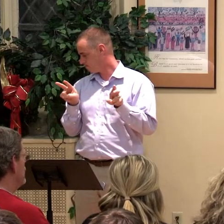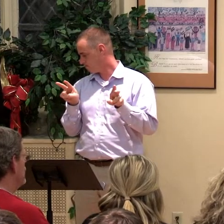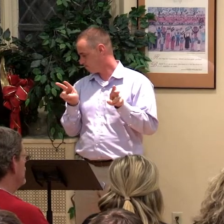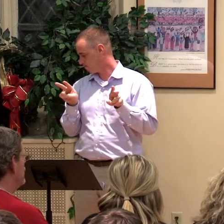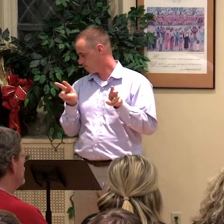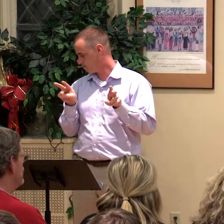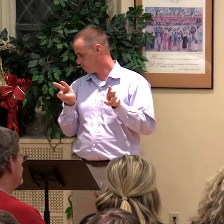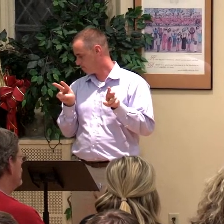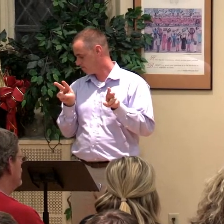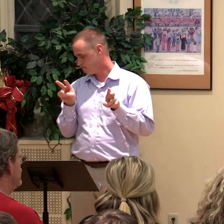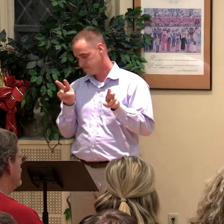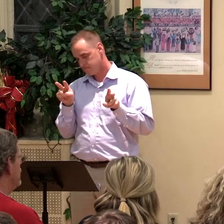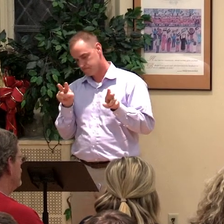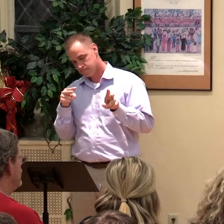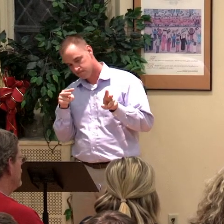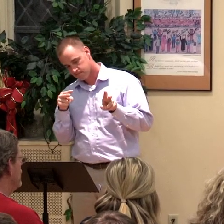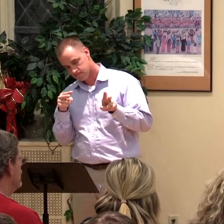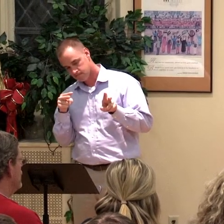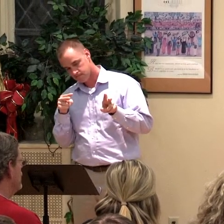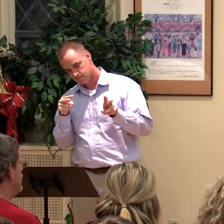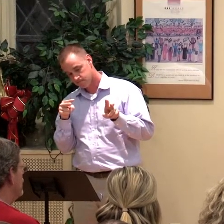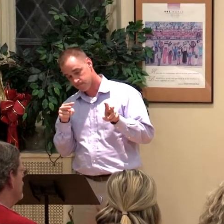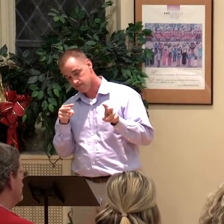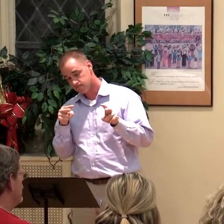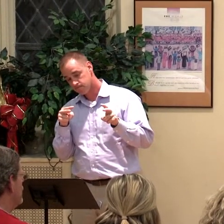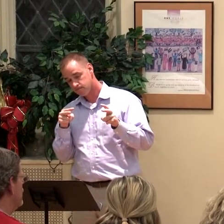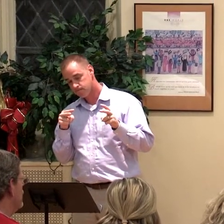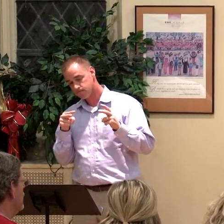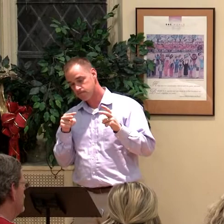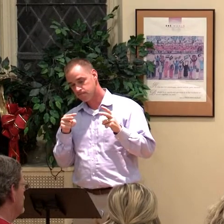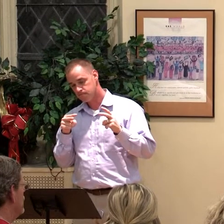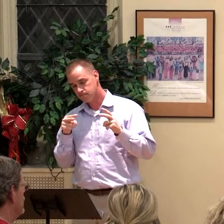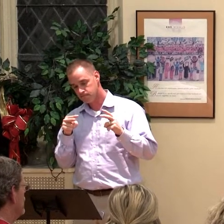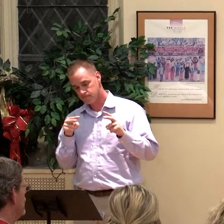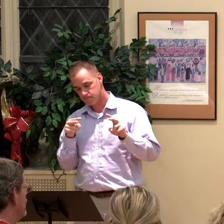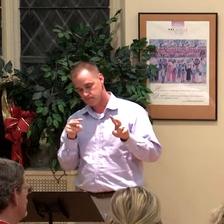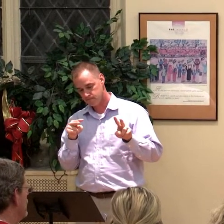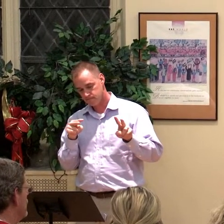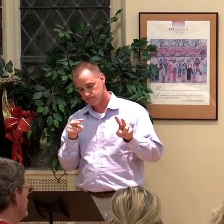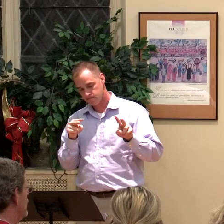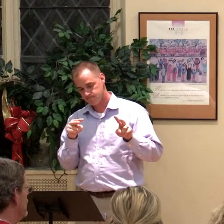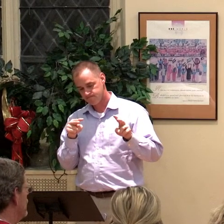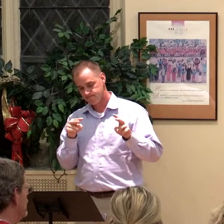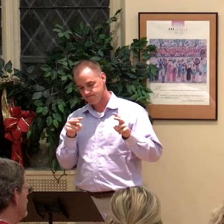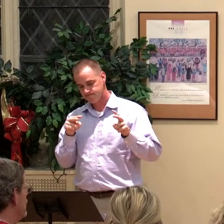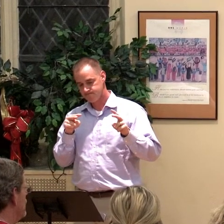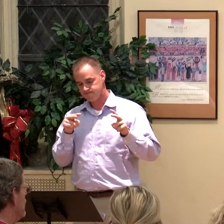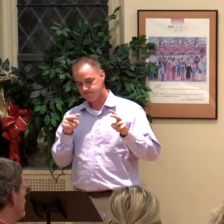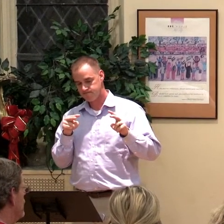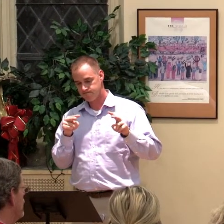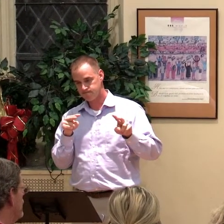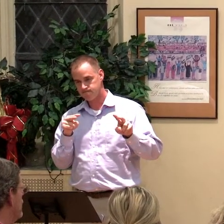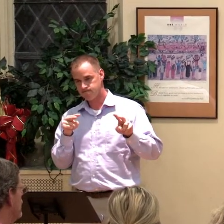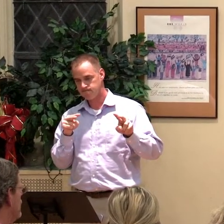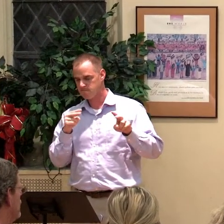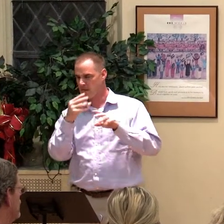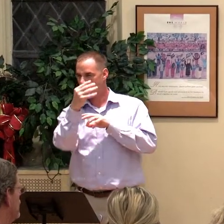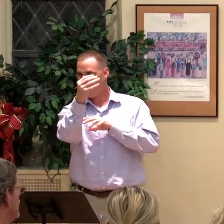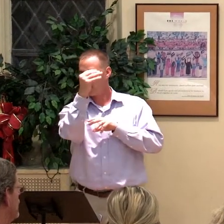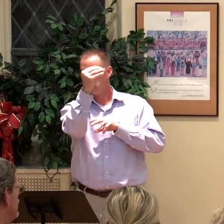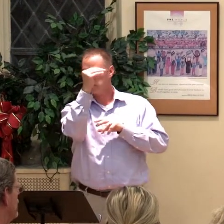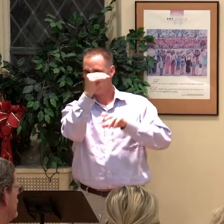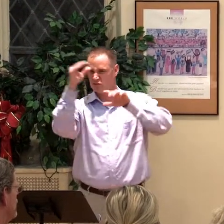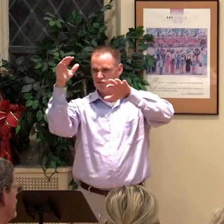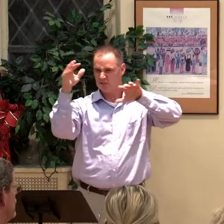and I see you watching the shifting sheets of rain blur the traffic outside the